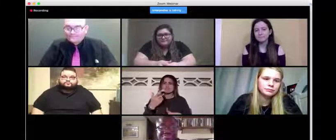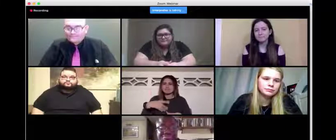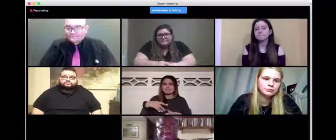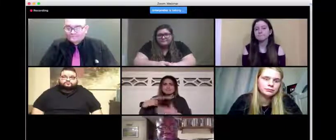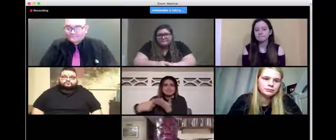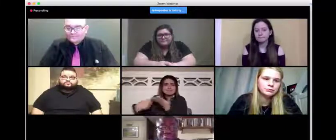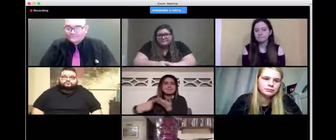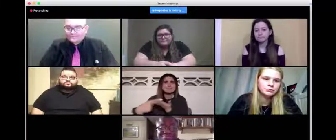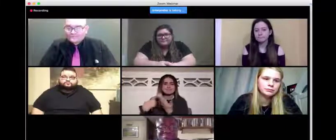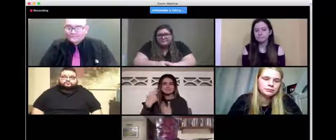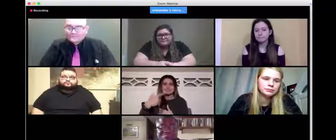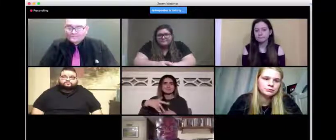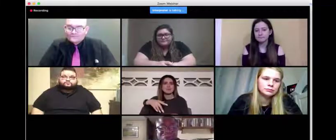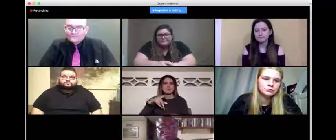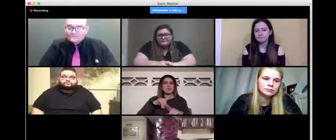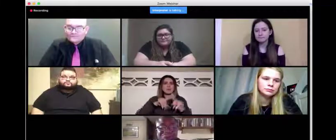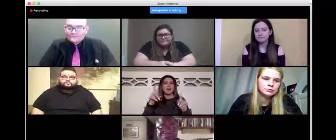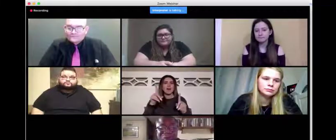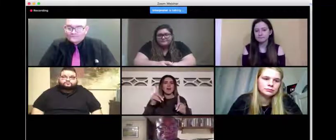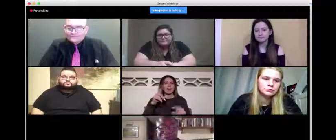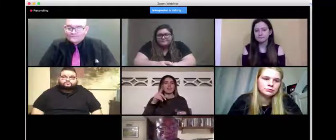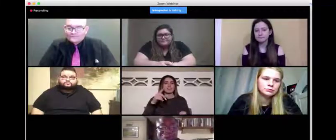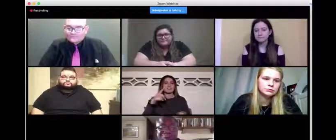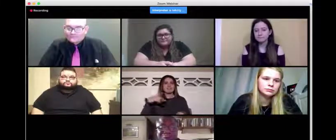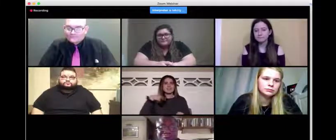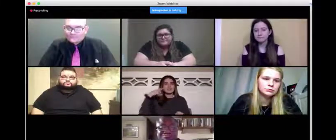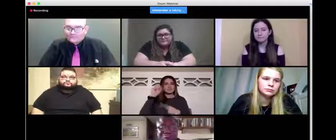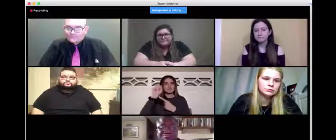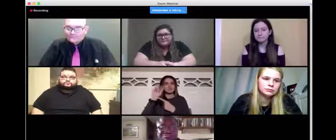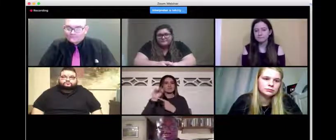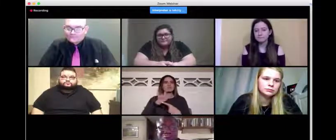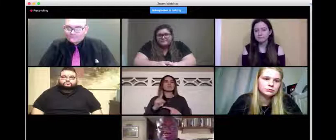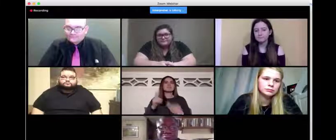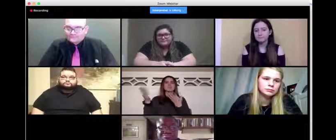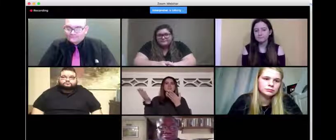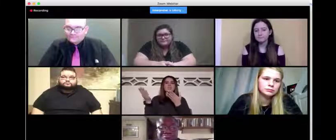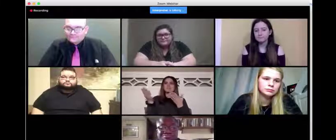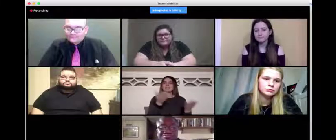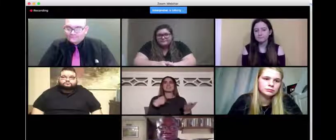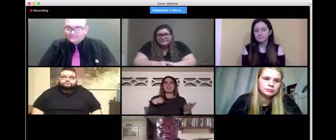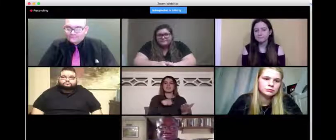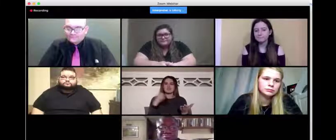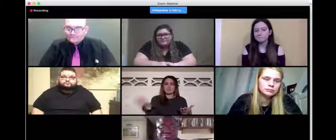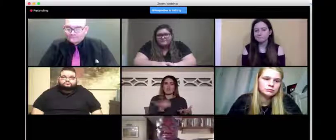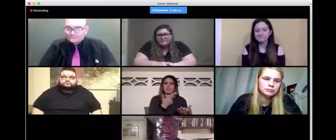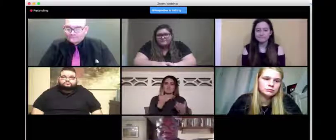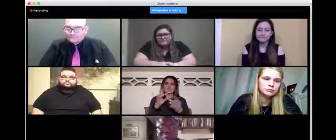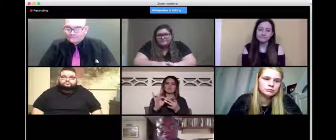and have you know the camaraderie and the collaboration within the deaf community through social media.